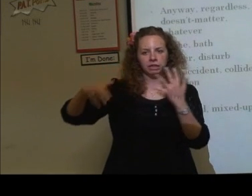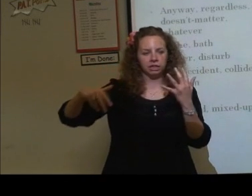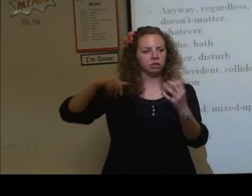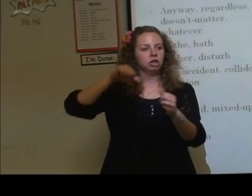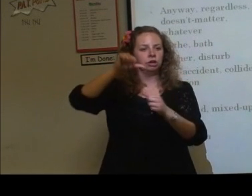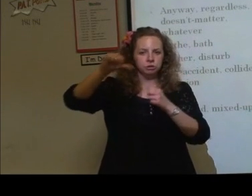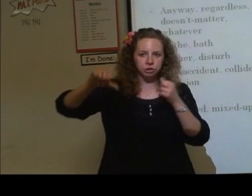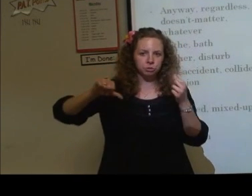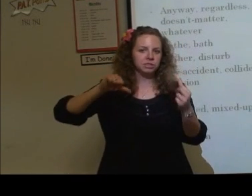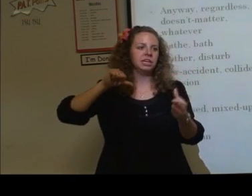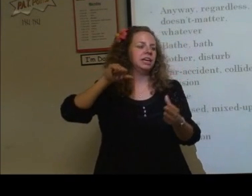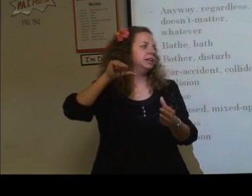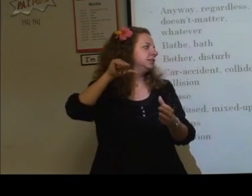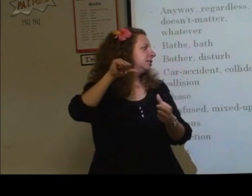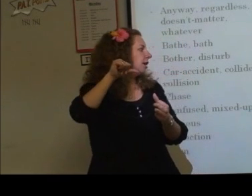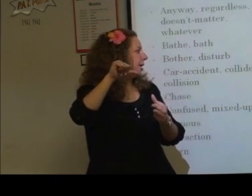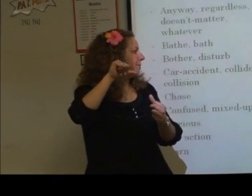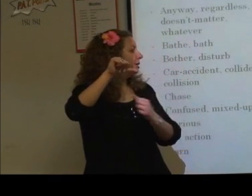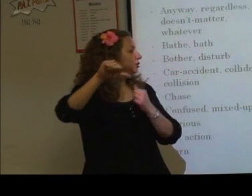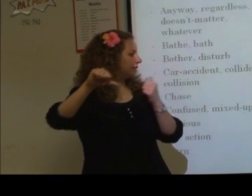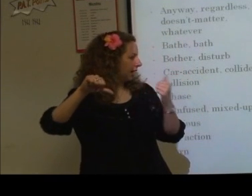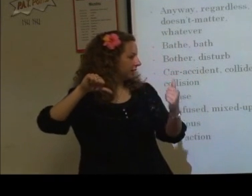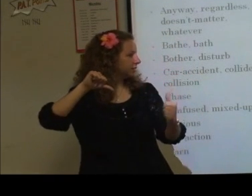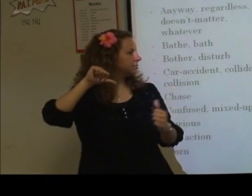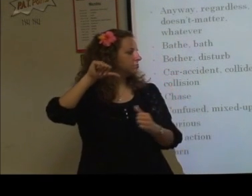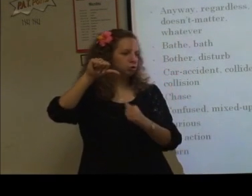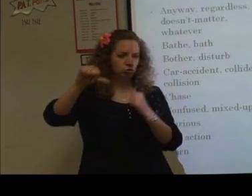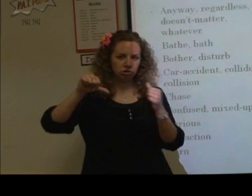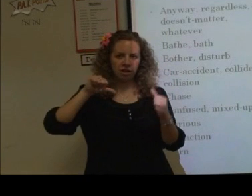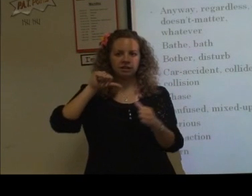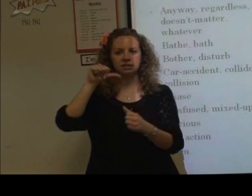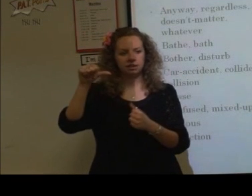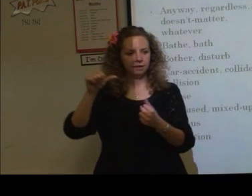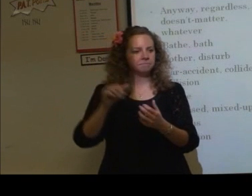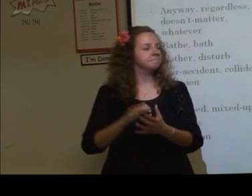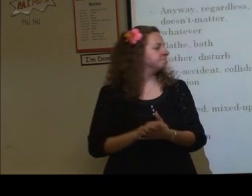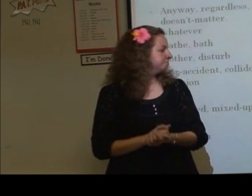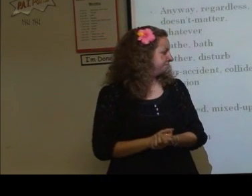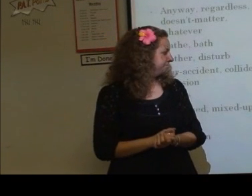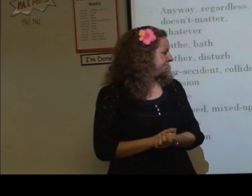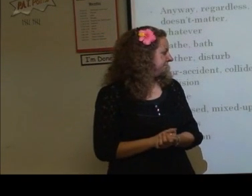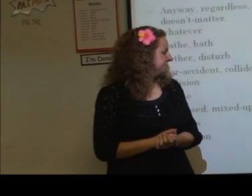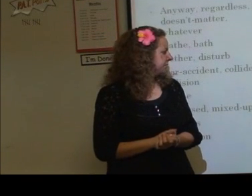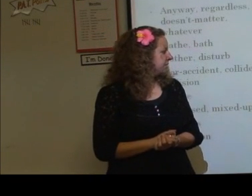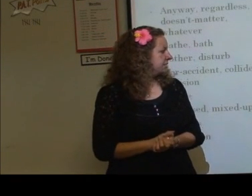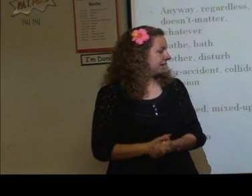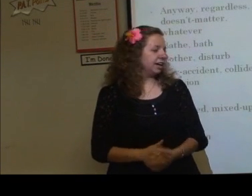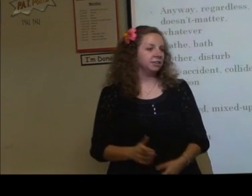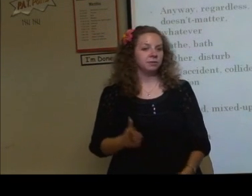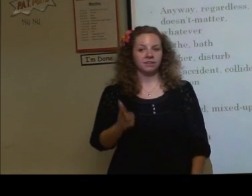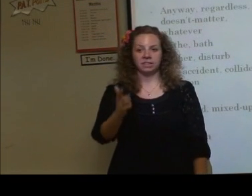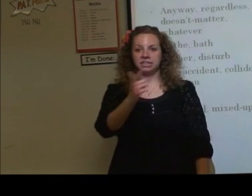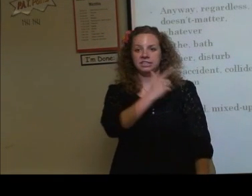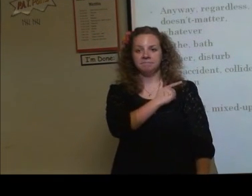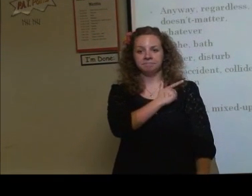mingling, associate, interact, socialize, like that. Okay, and then we have lazy.